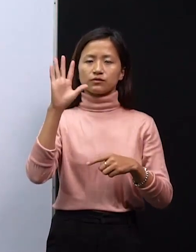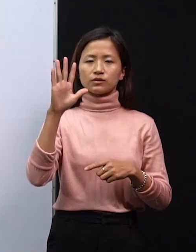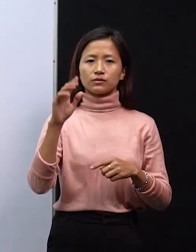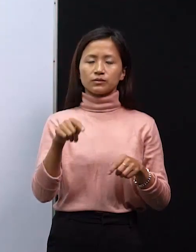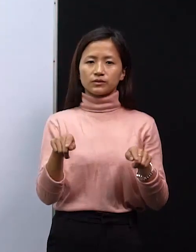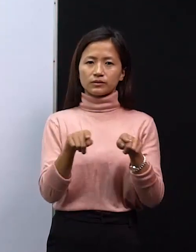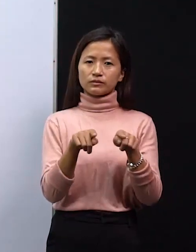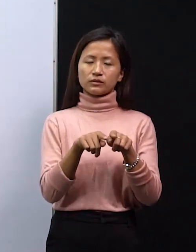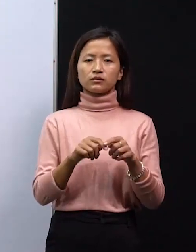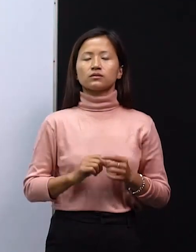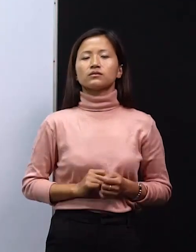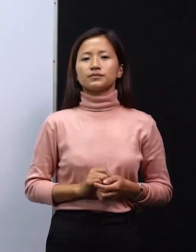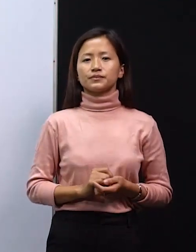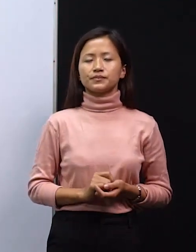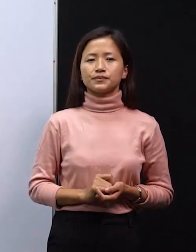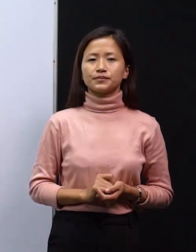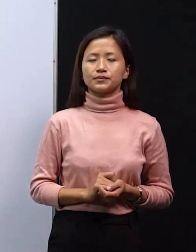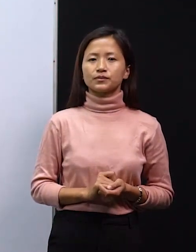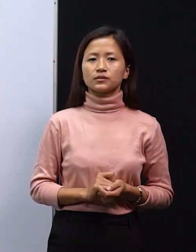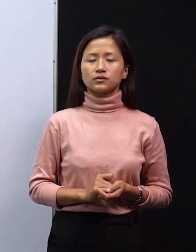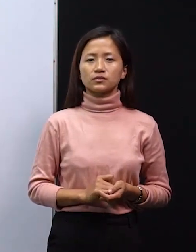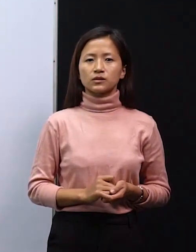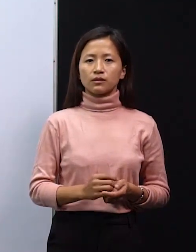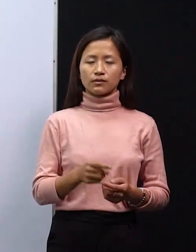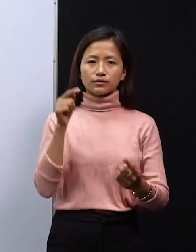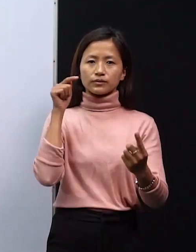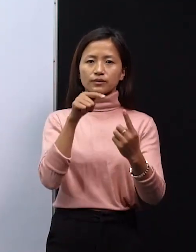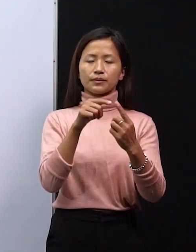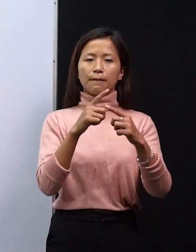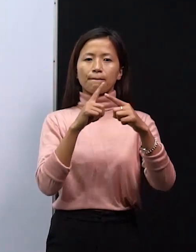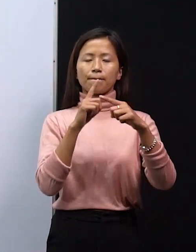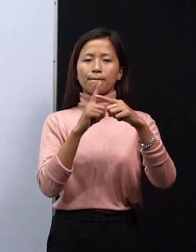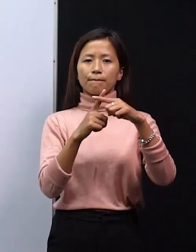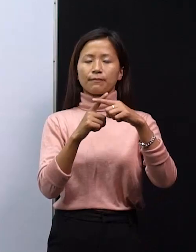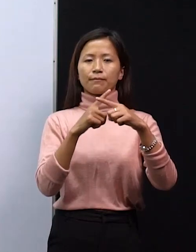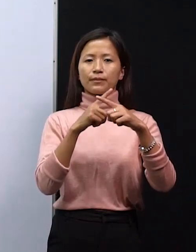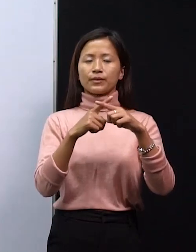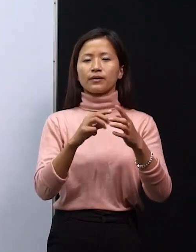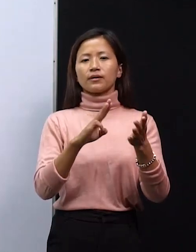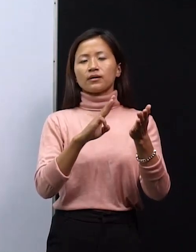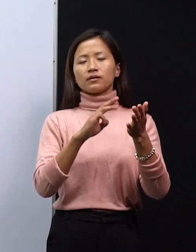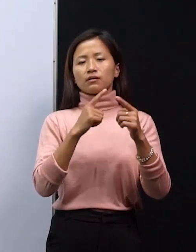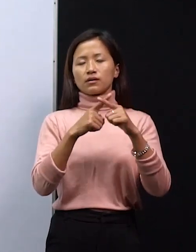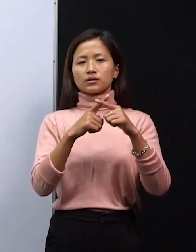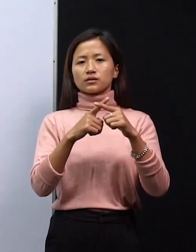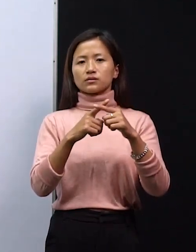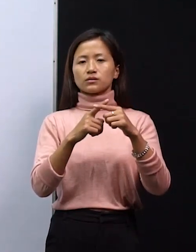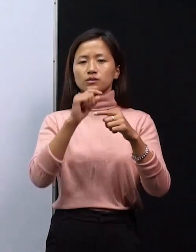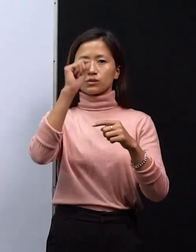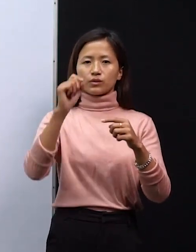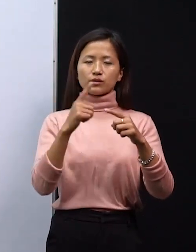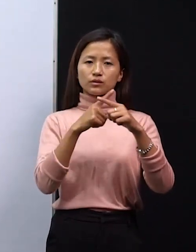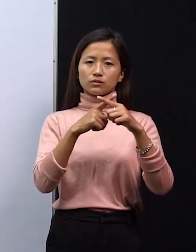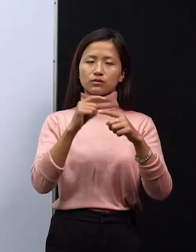simply be considering this part for now. So I will directly multiply x square into x plus